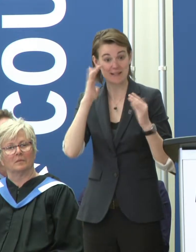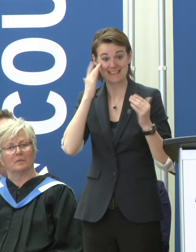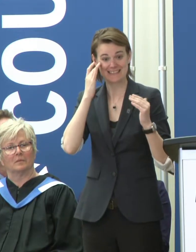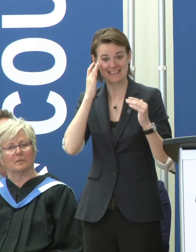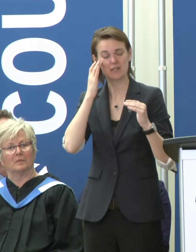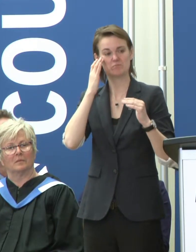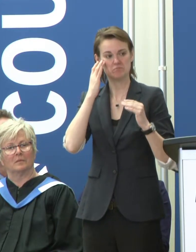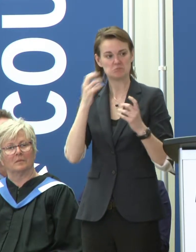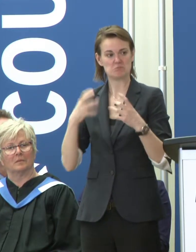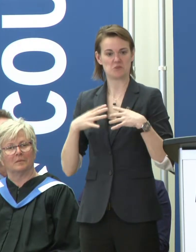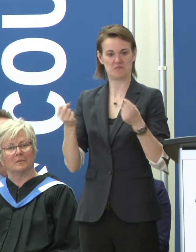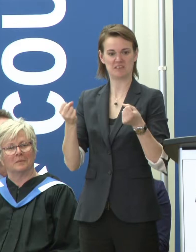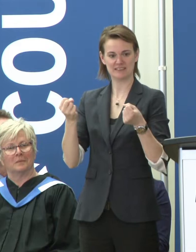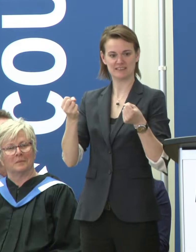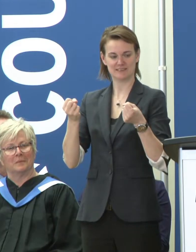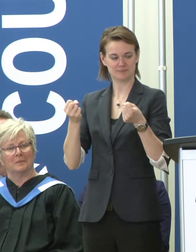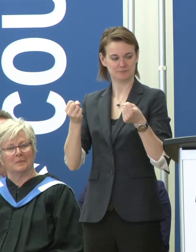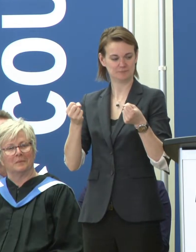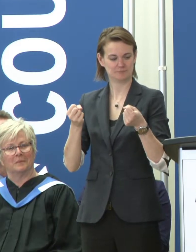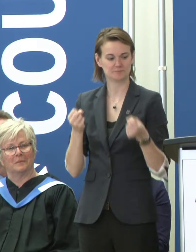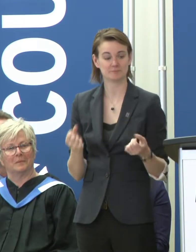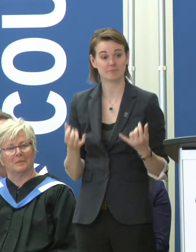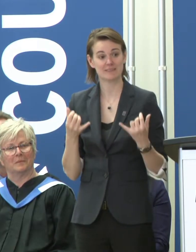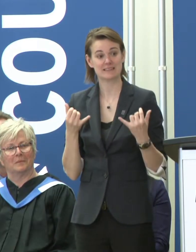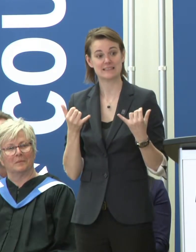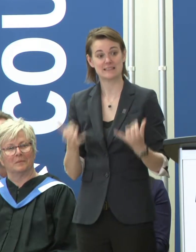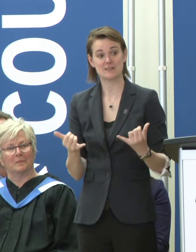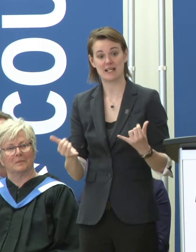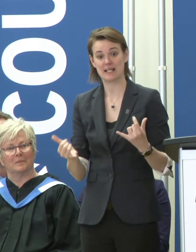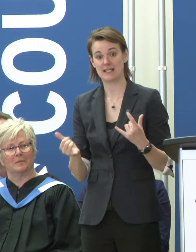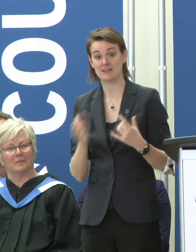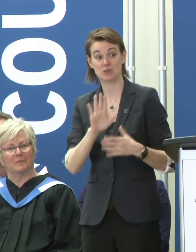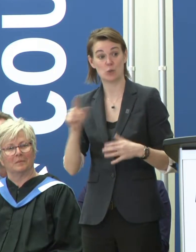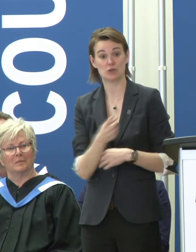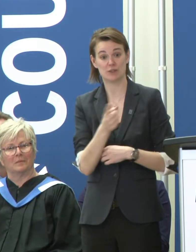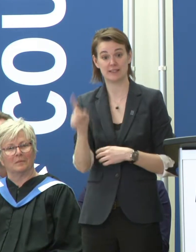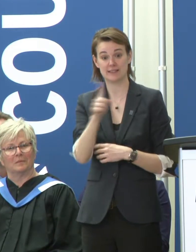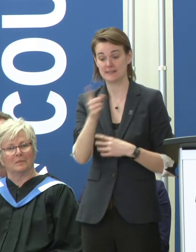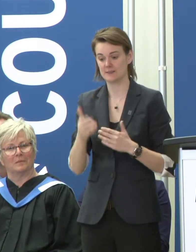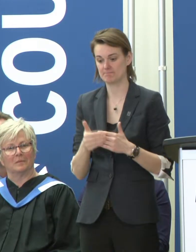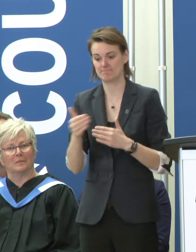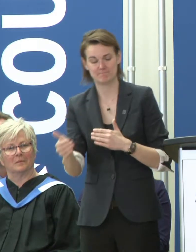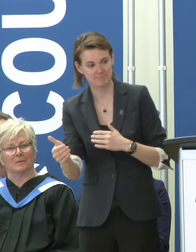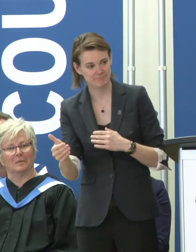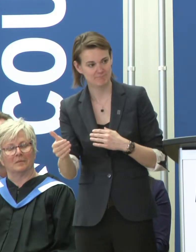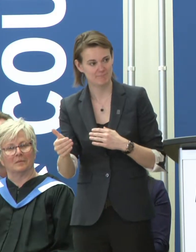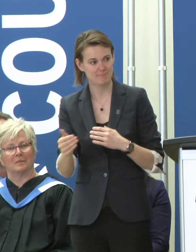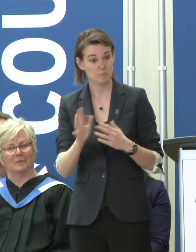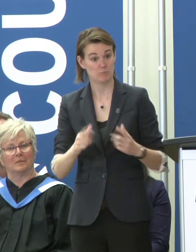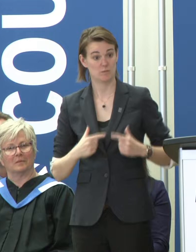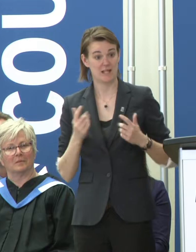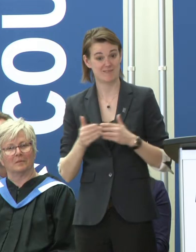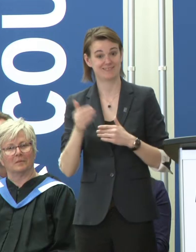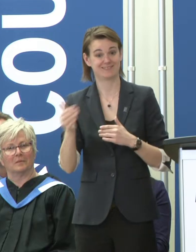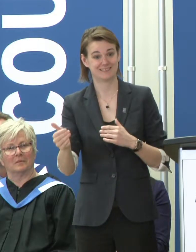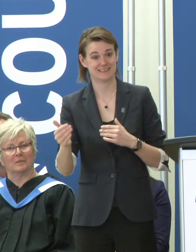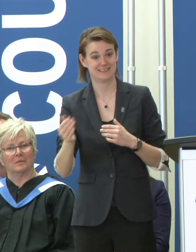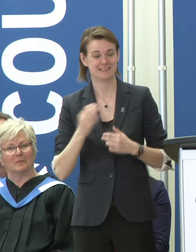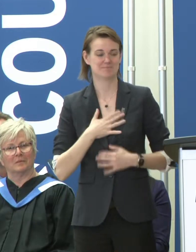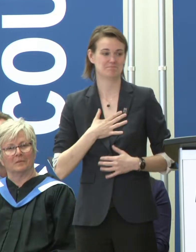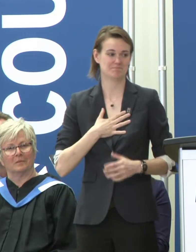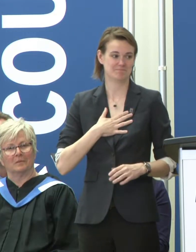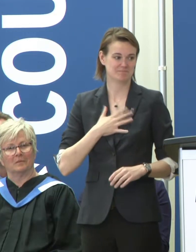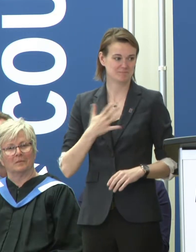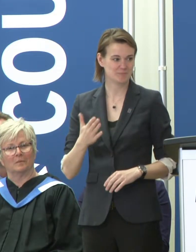air of confidence. Today is the next step in your journey, and as a step in the next phase of your life, we are so